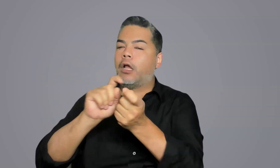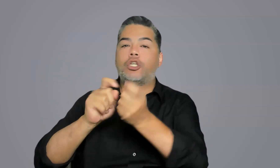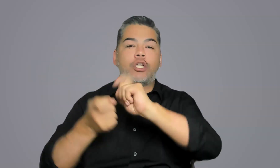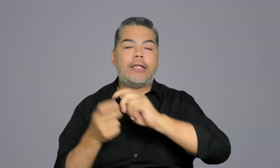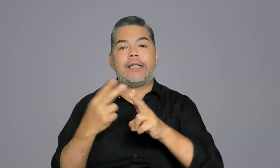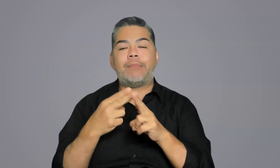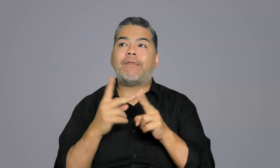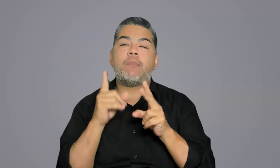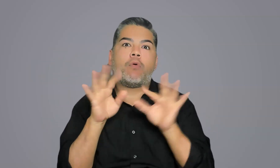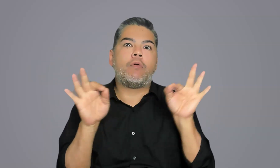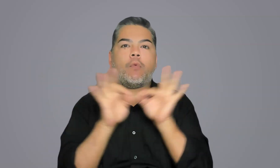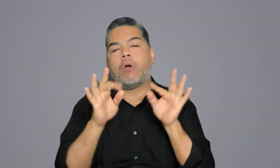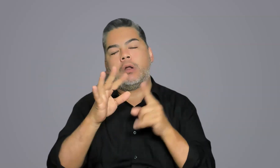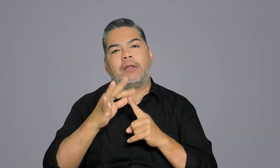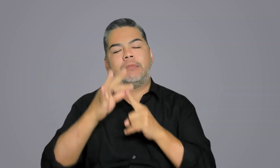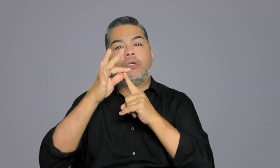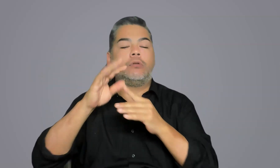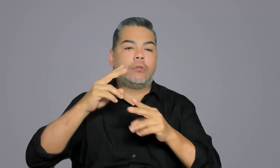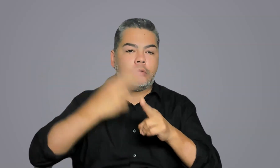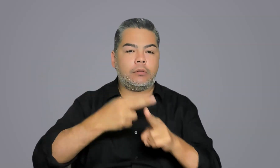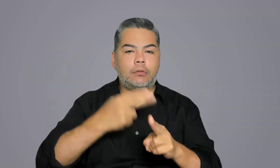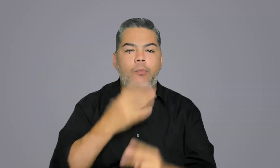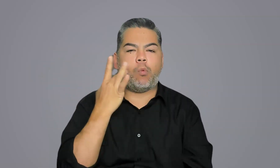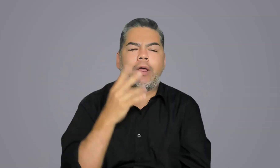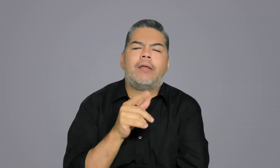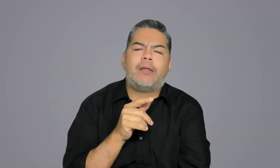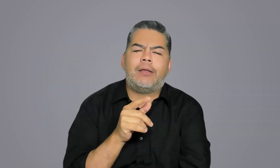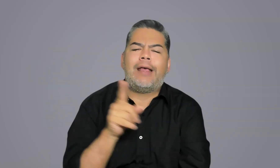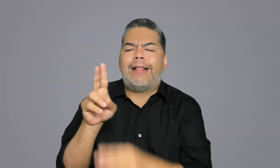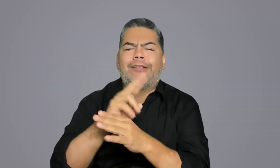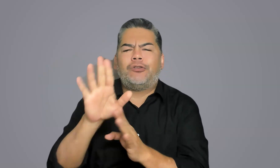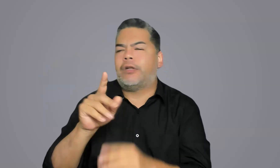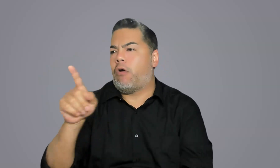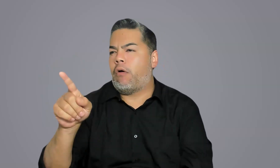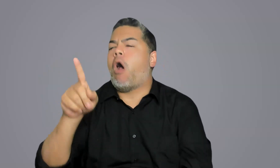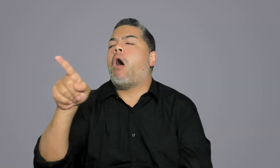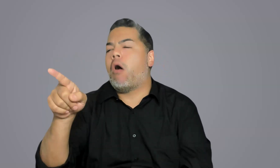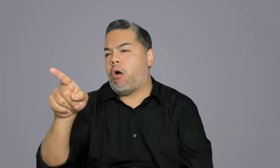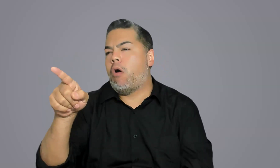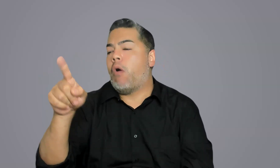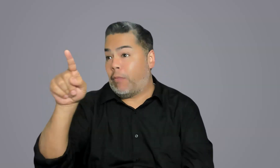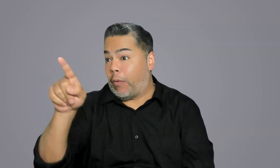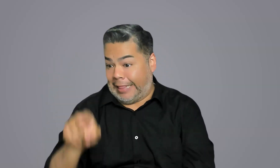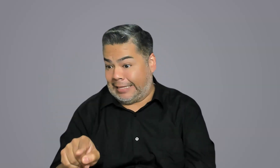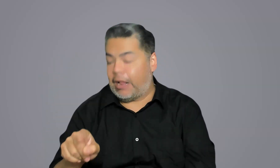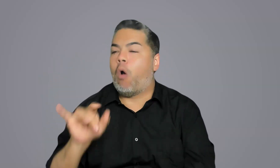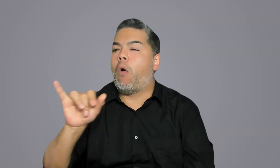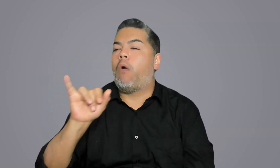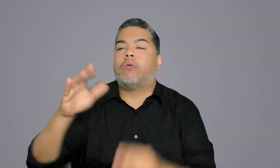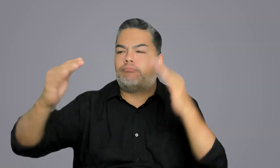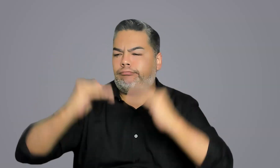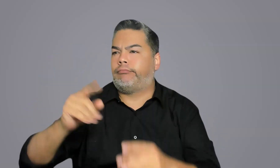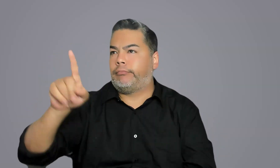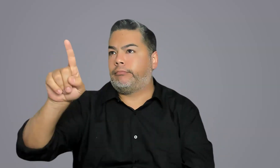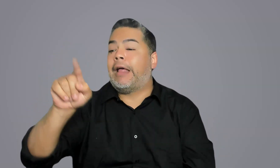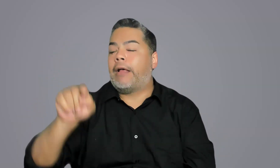name. Why is that? Well, that just helps the user know what the information is inside them. As with any application, it's important